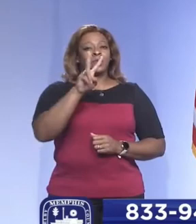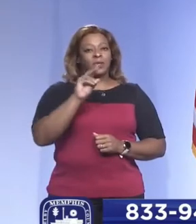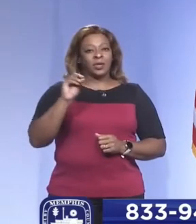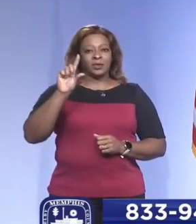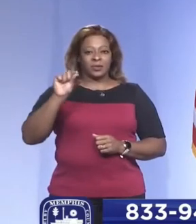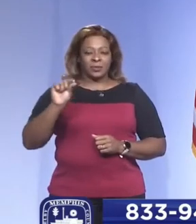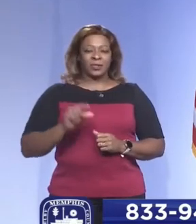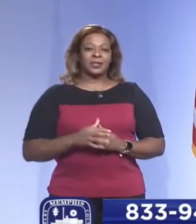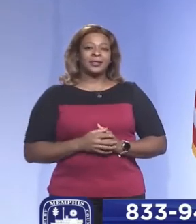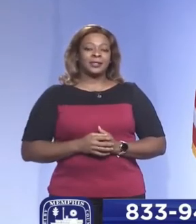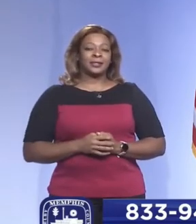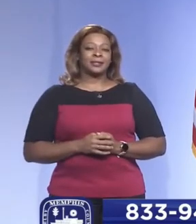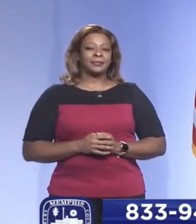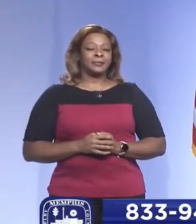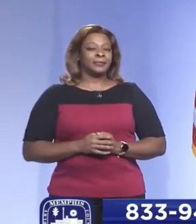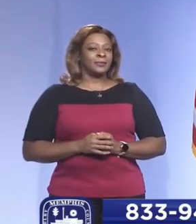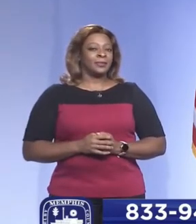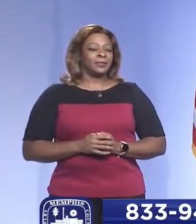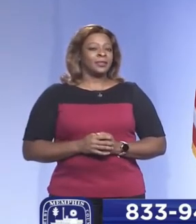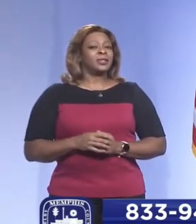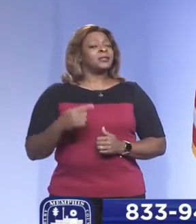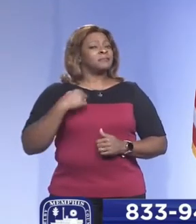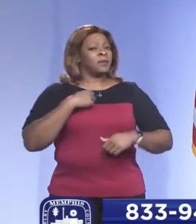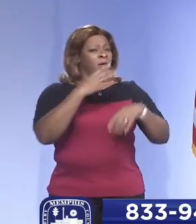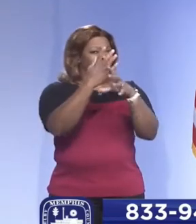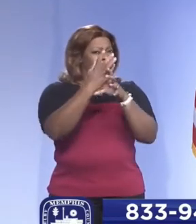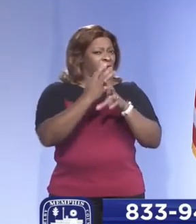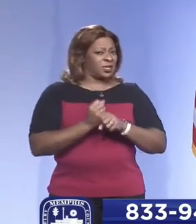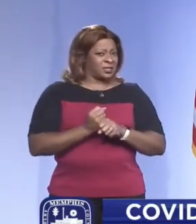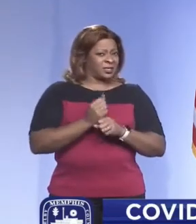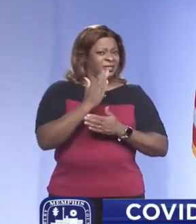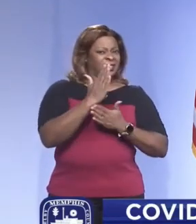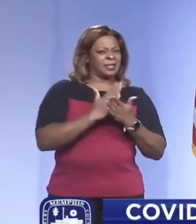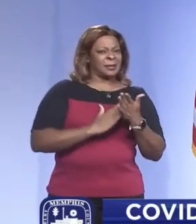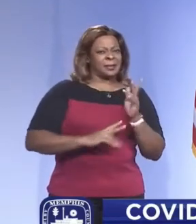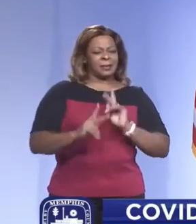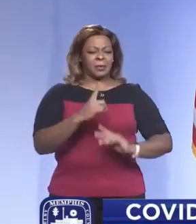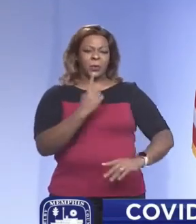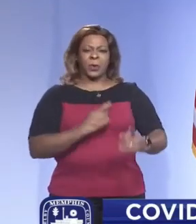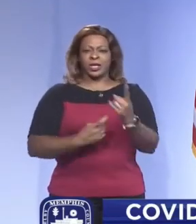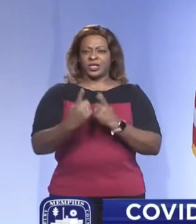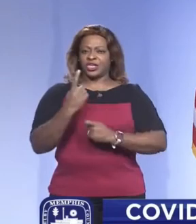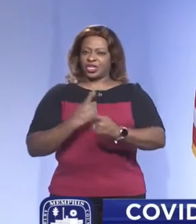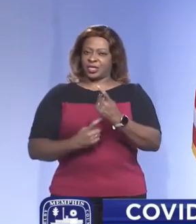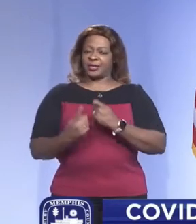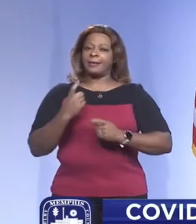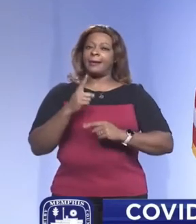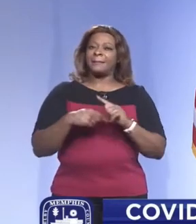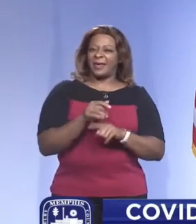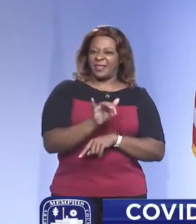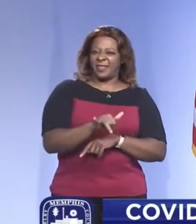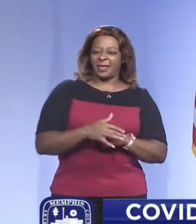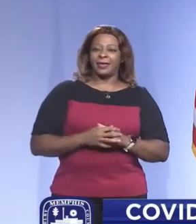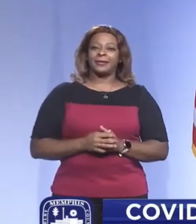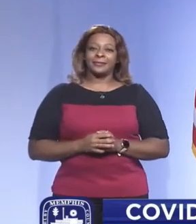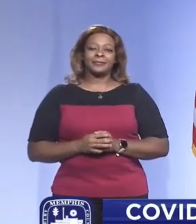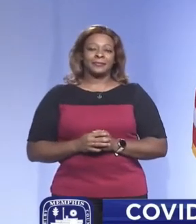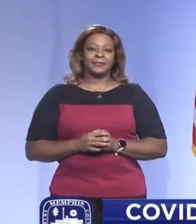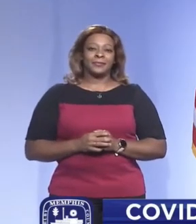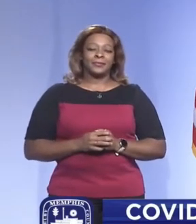2020, and I've received some questions about it.